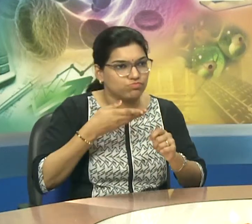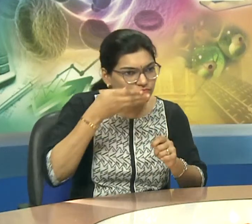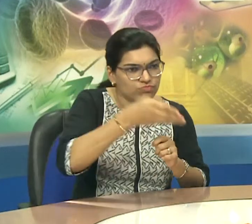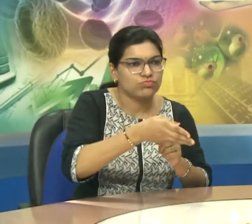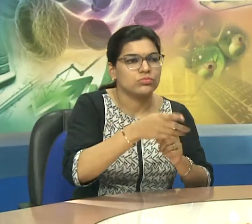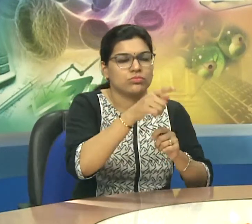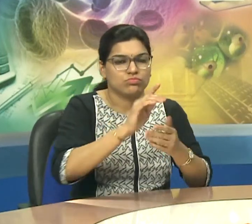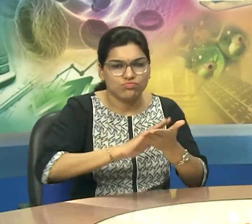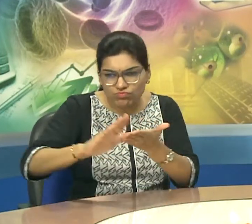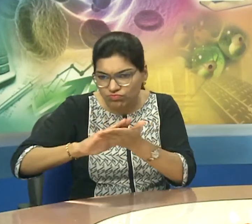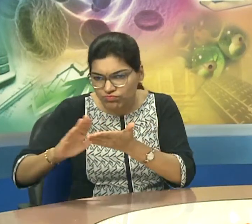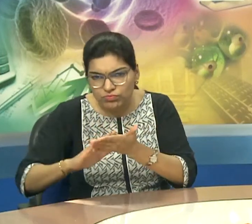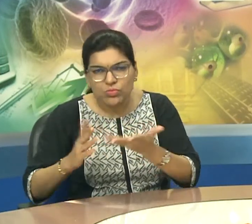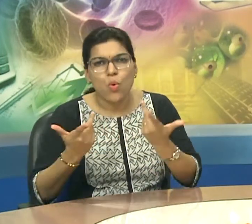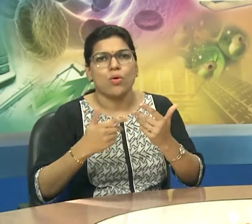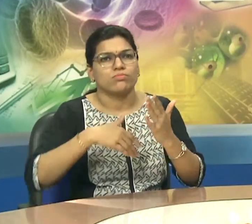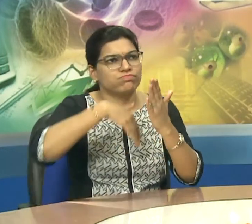of the other person.